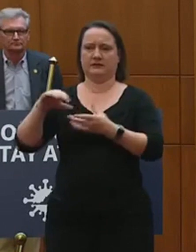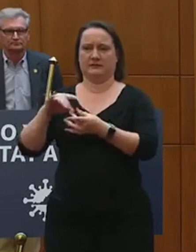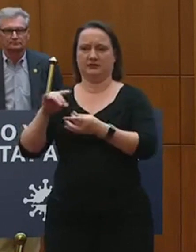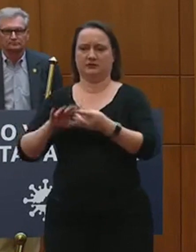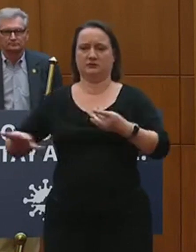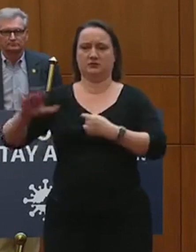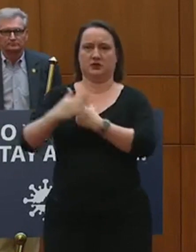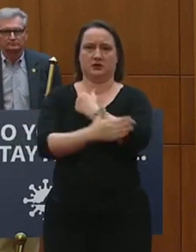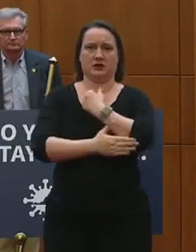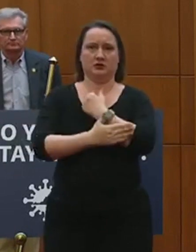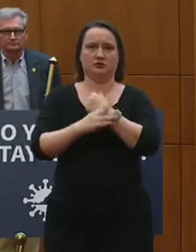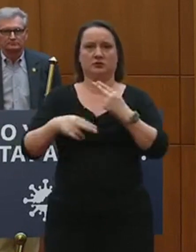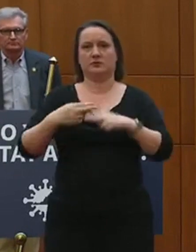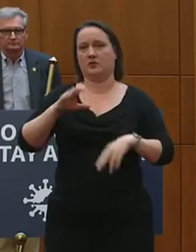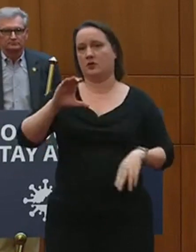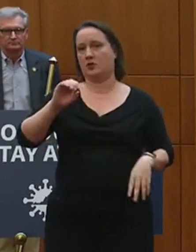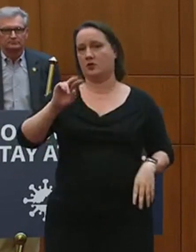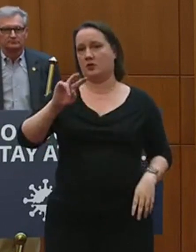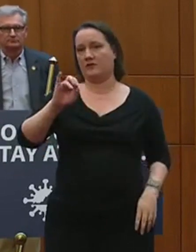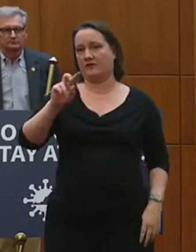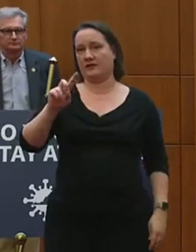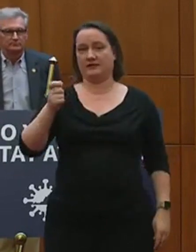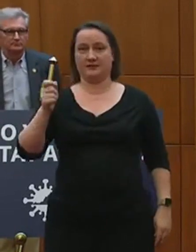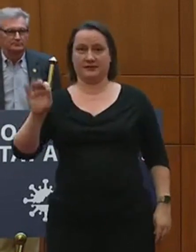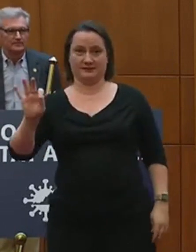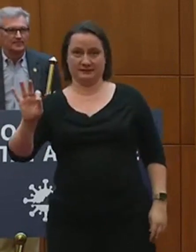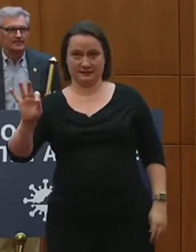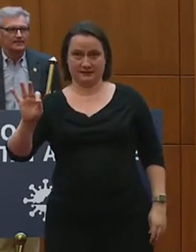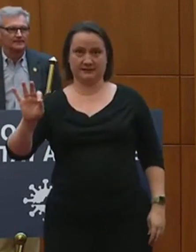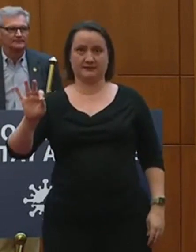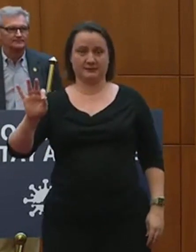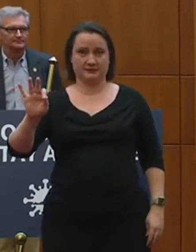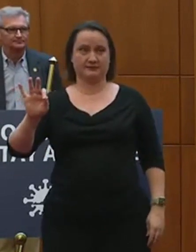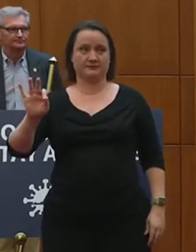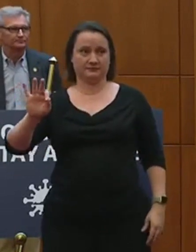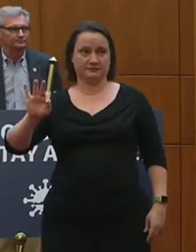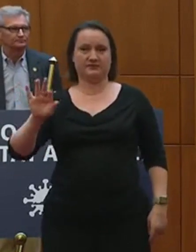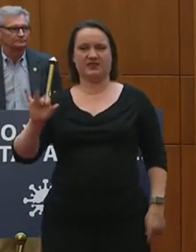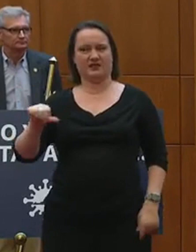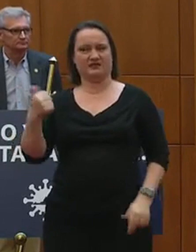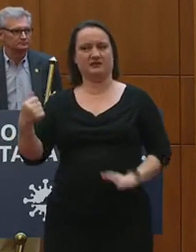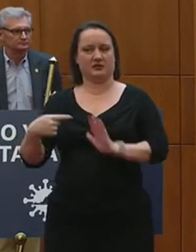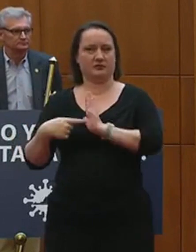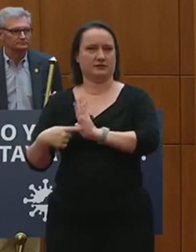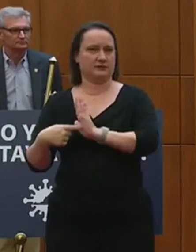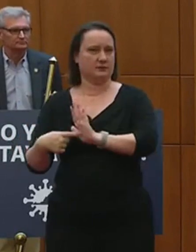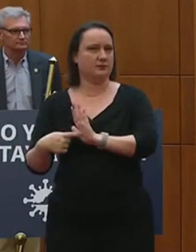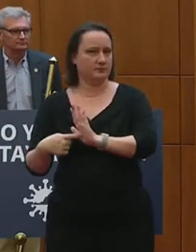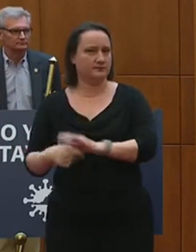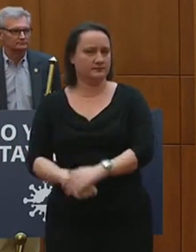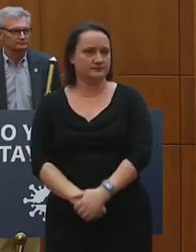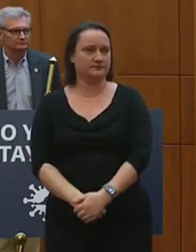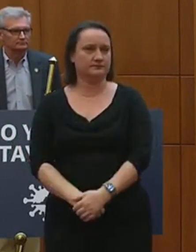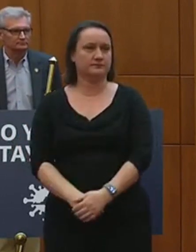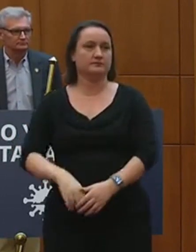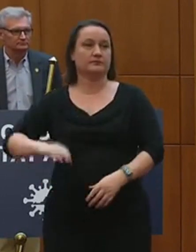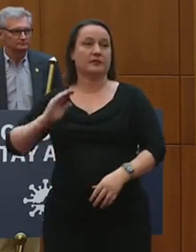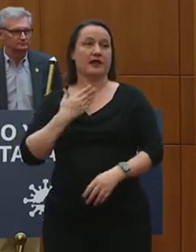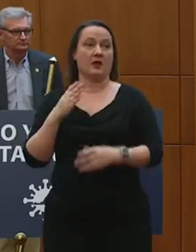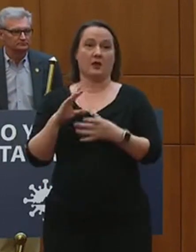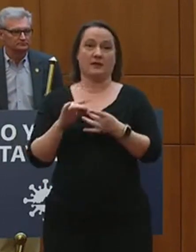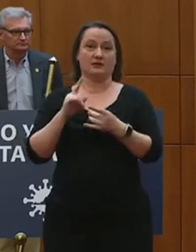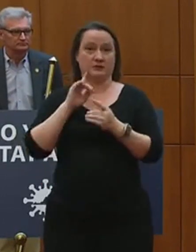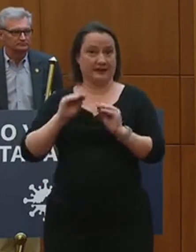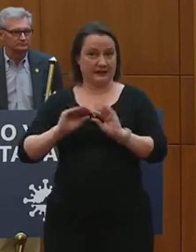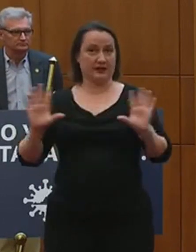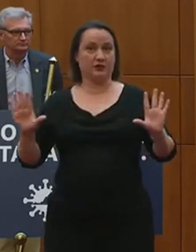country about COVID-19, and this is yet another example. Our message has been clear, and